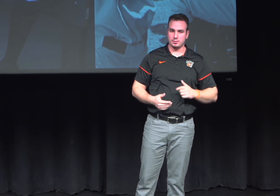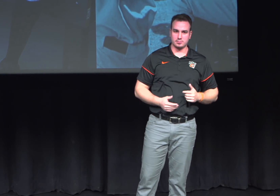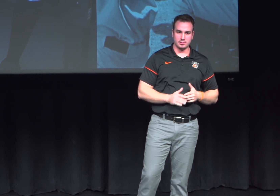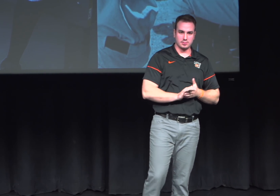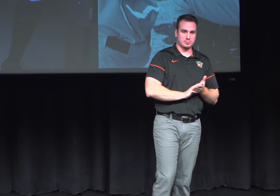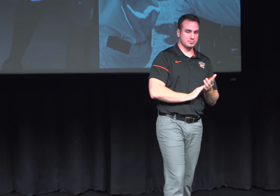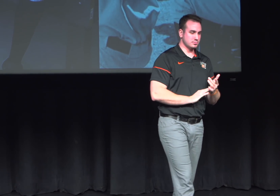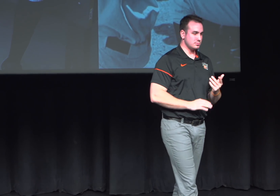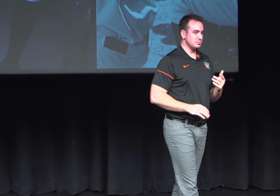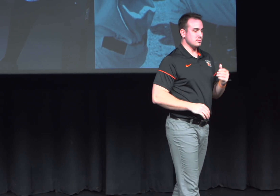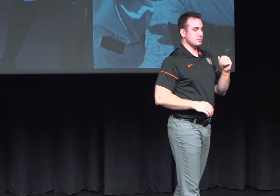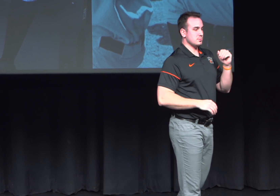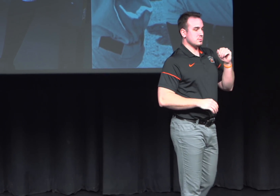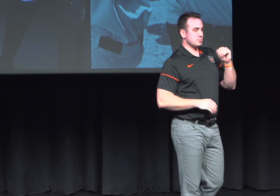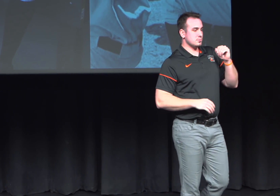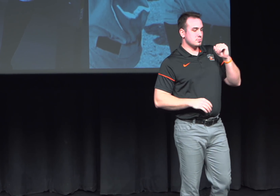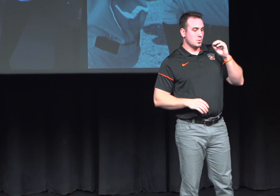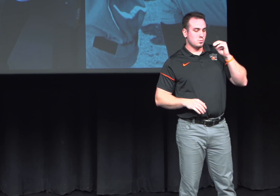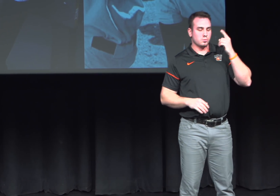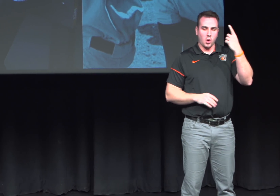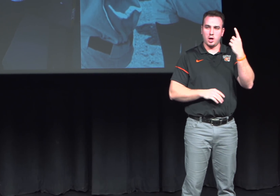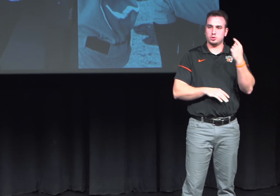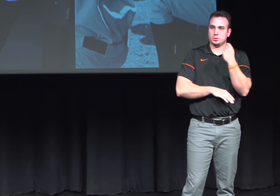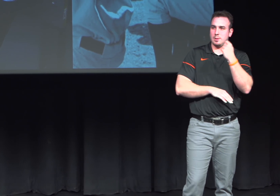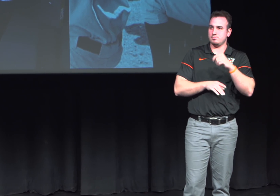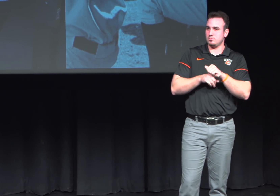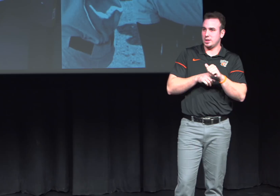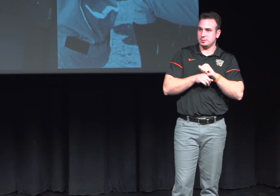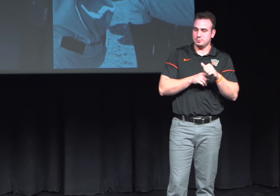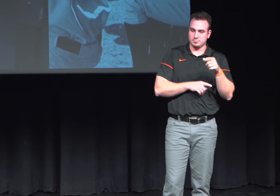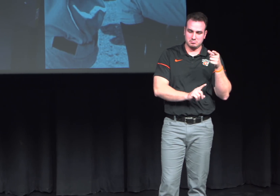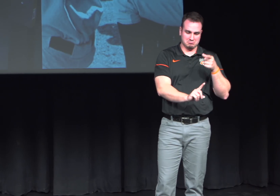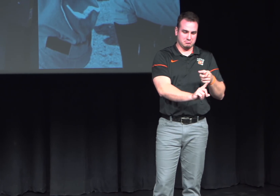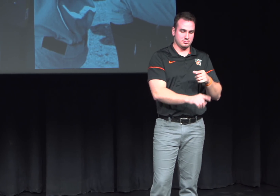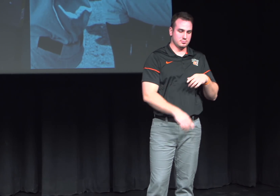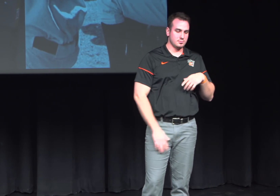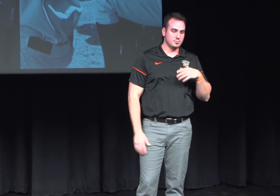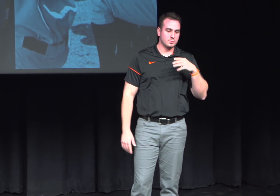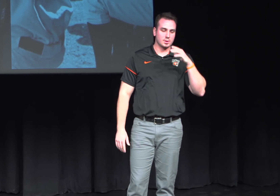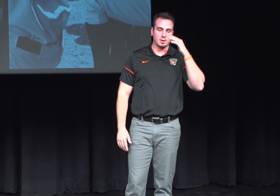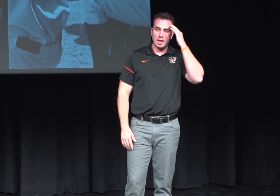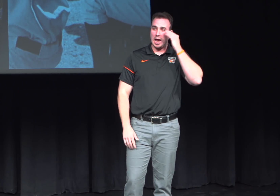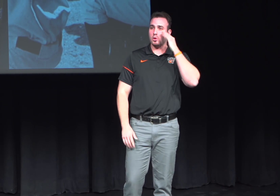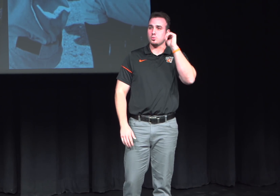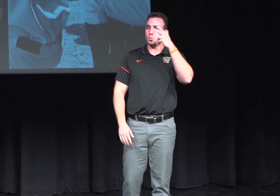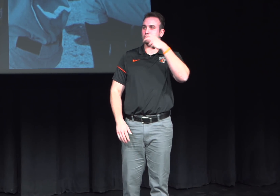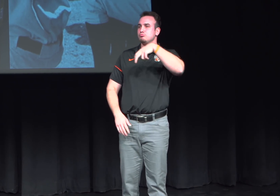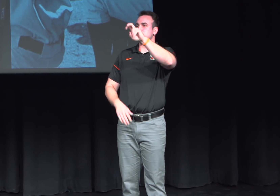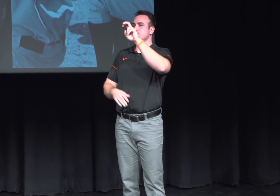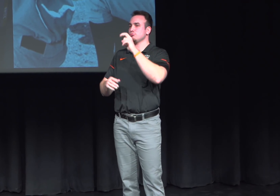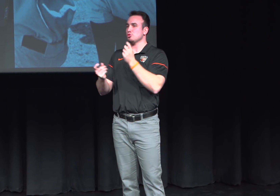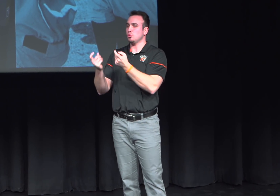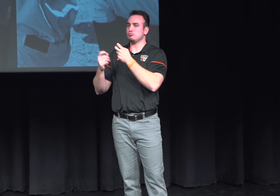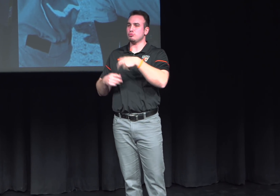canceled. So one Tuesday practice, our head coach was on a recruiting